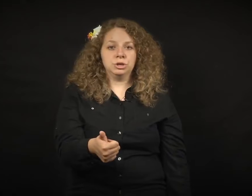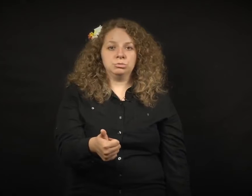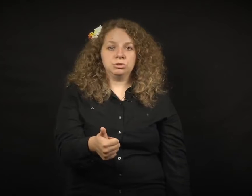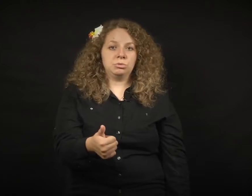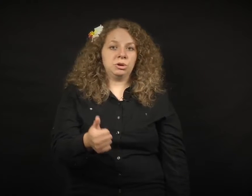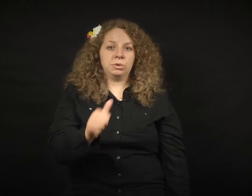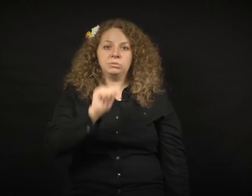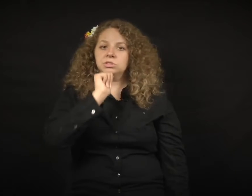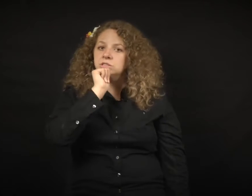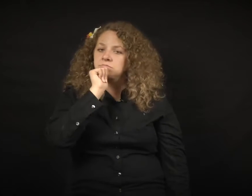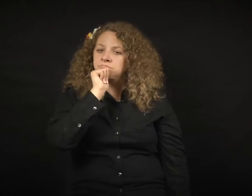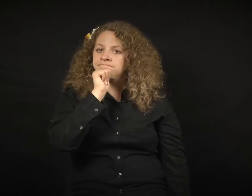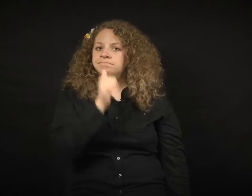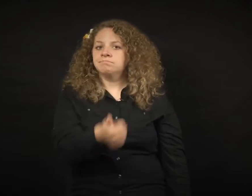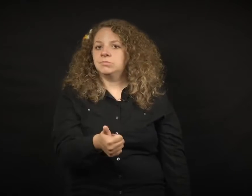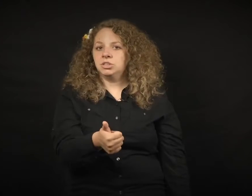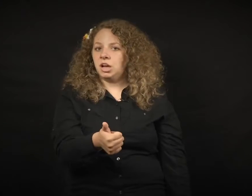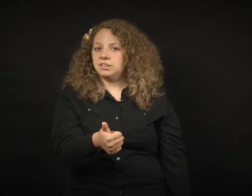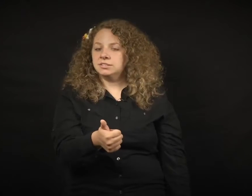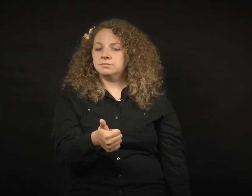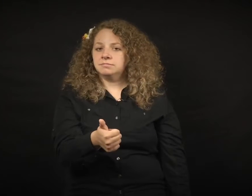don't, or won't, not.